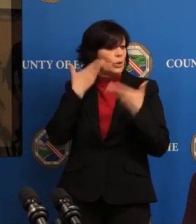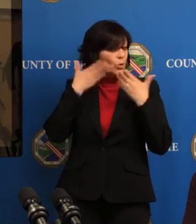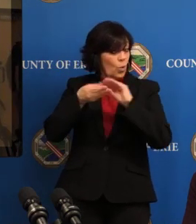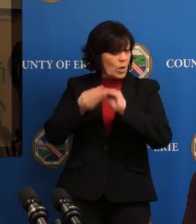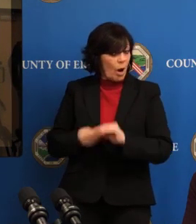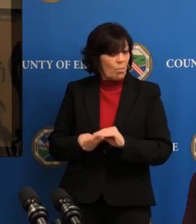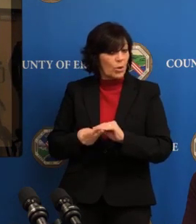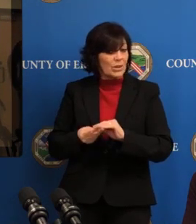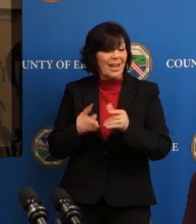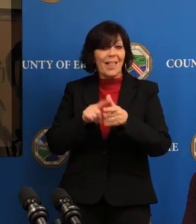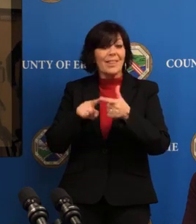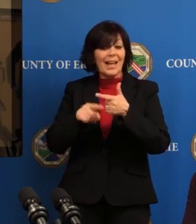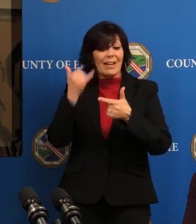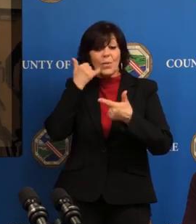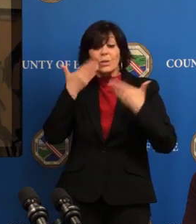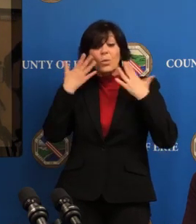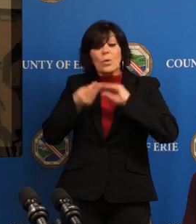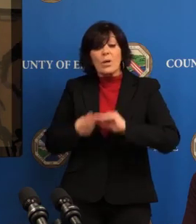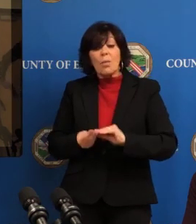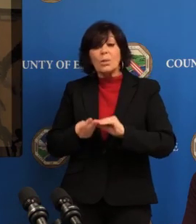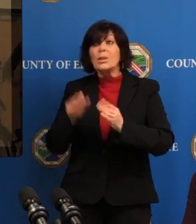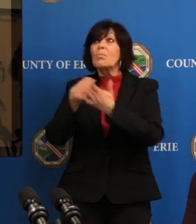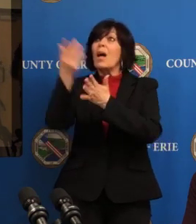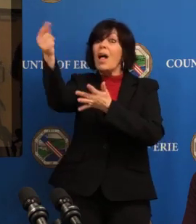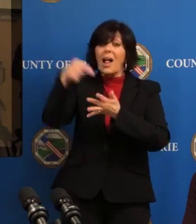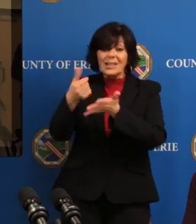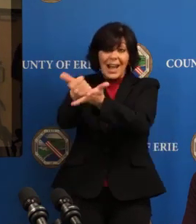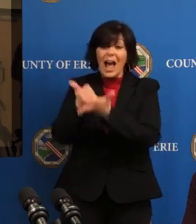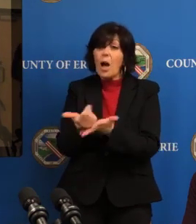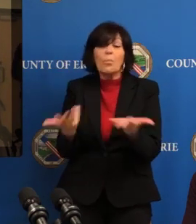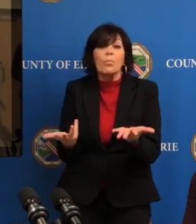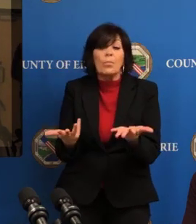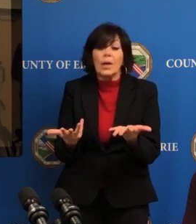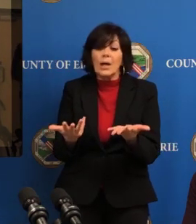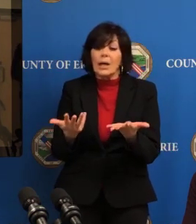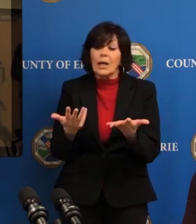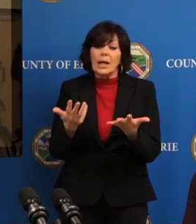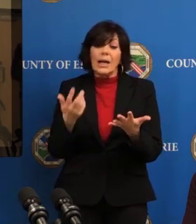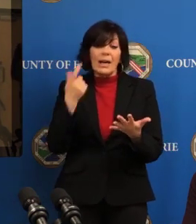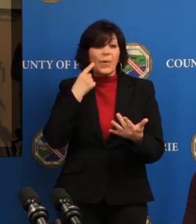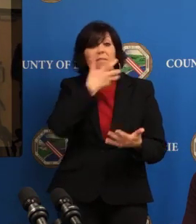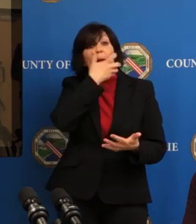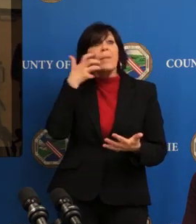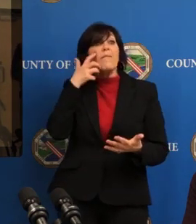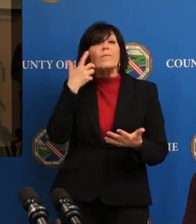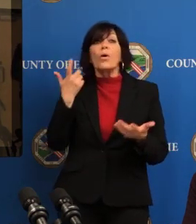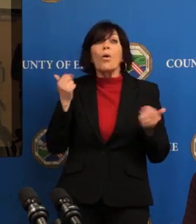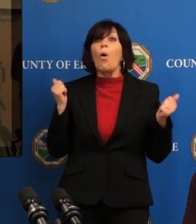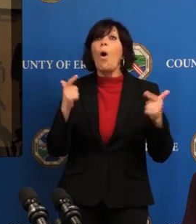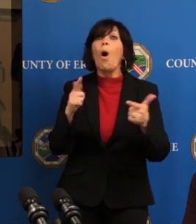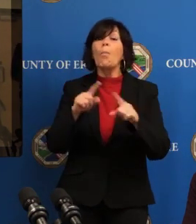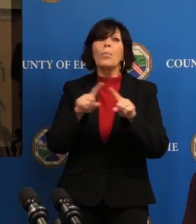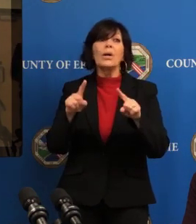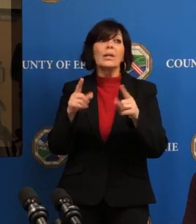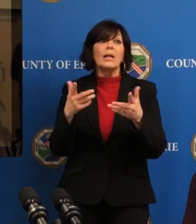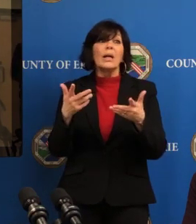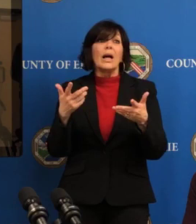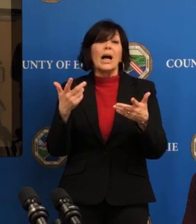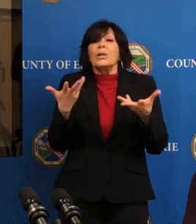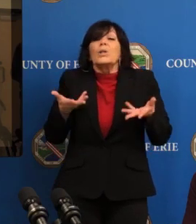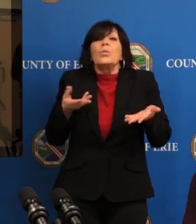those resources that he's talking about? He said there should be masks for all, and enough masks for everyone, and we just spent $1 million.